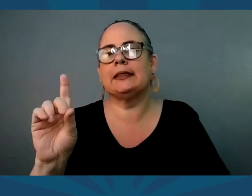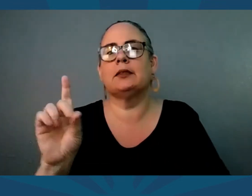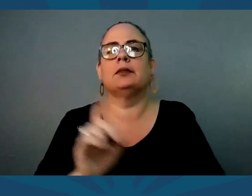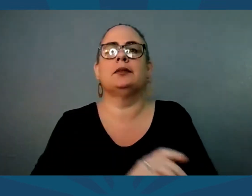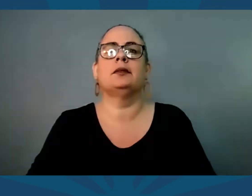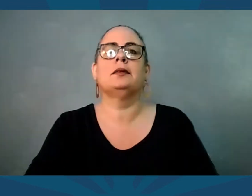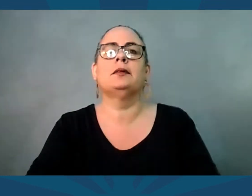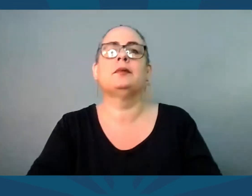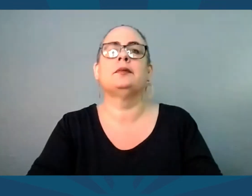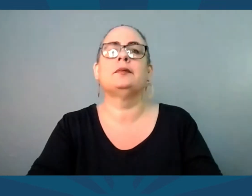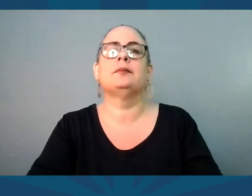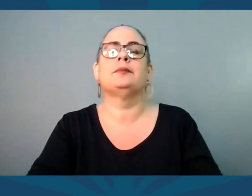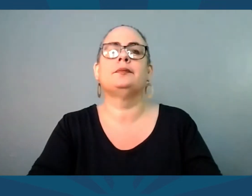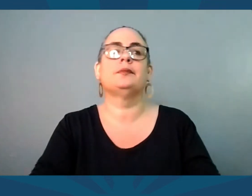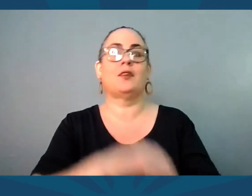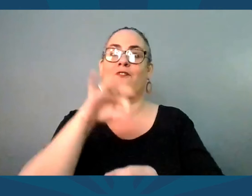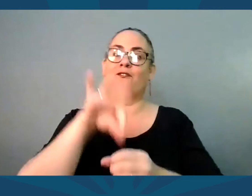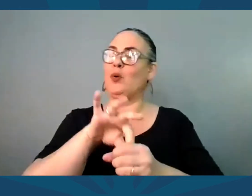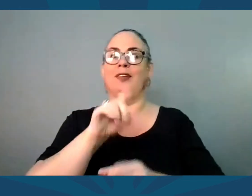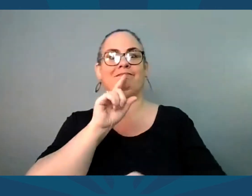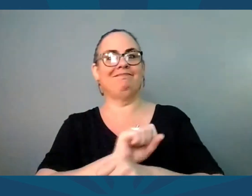Must show ID.